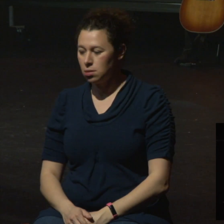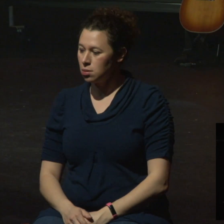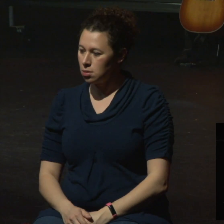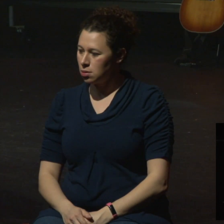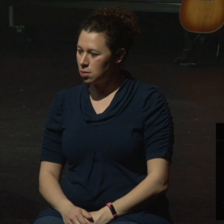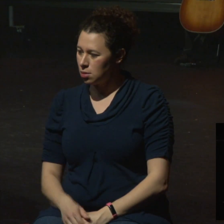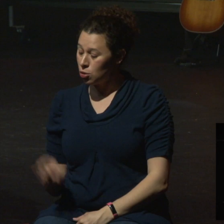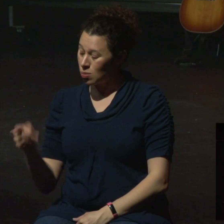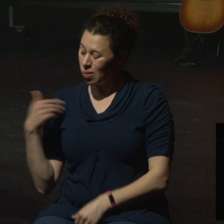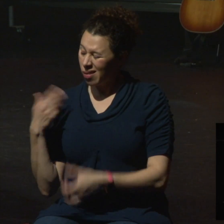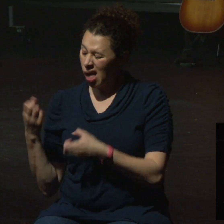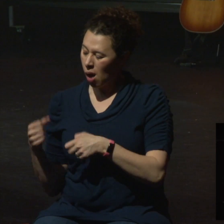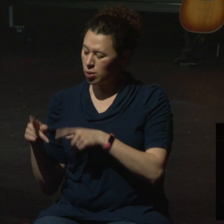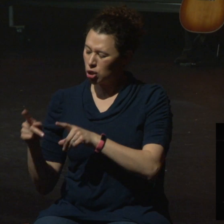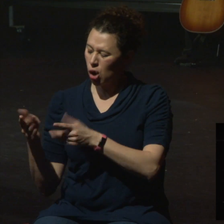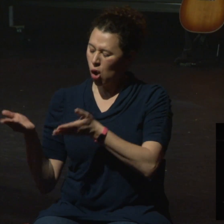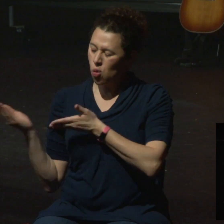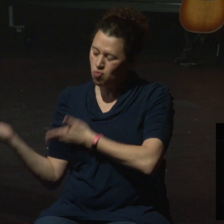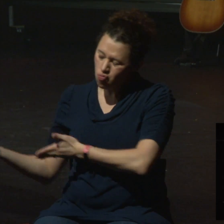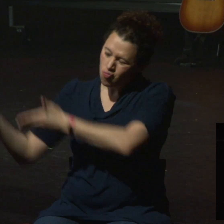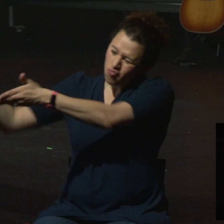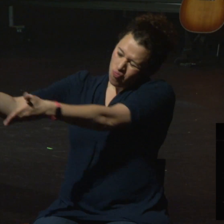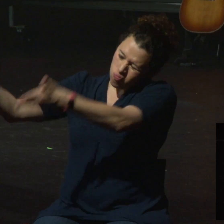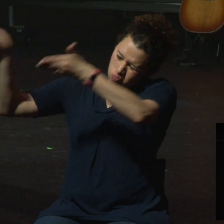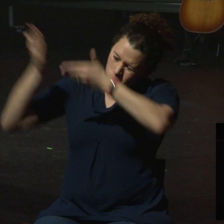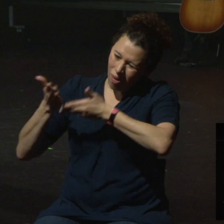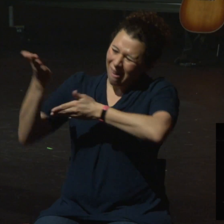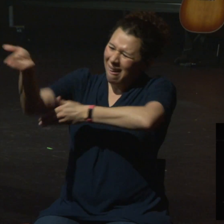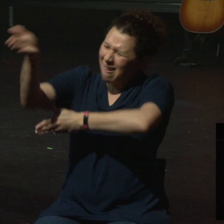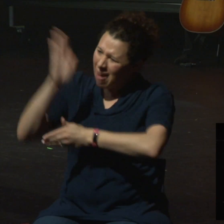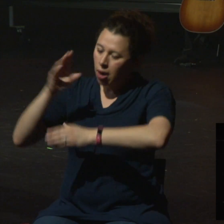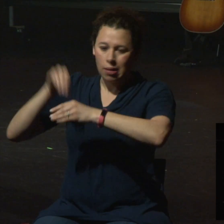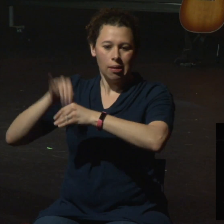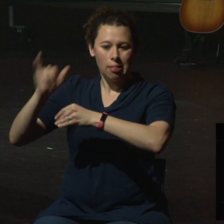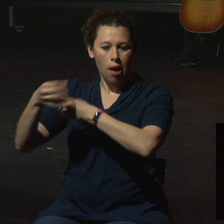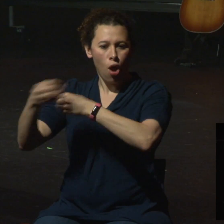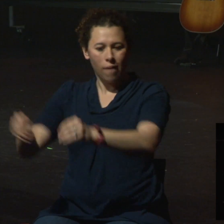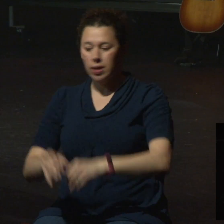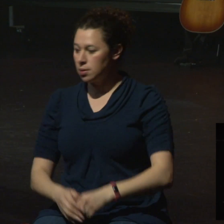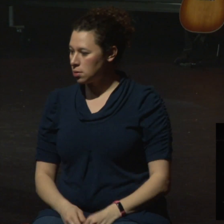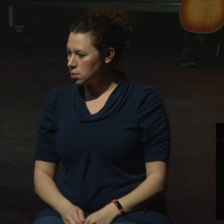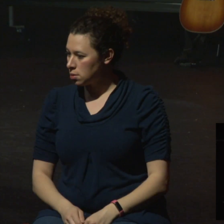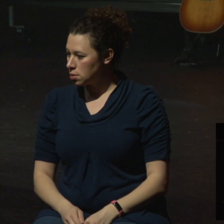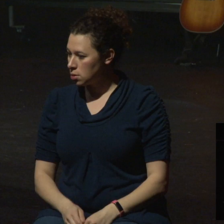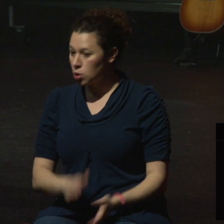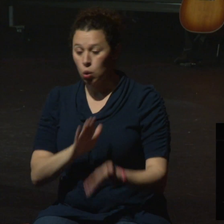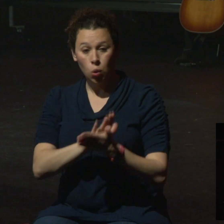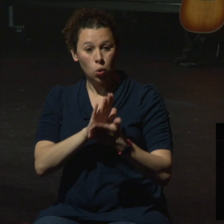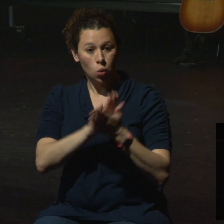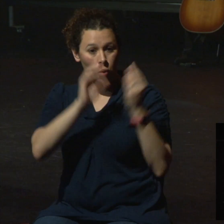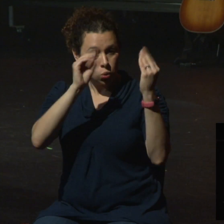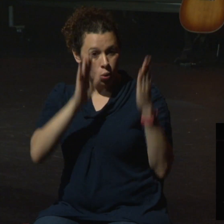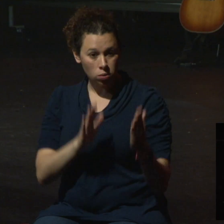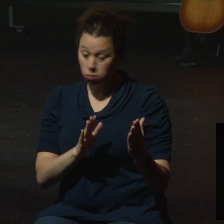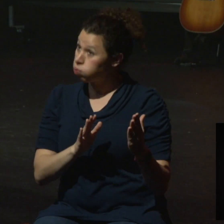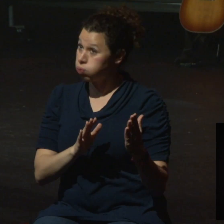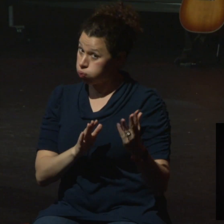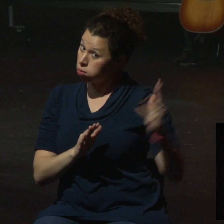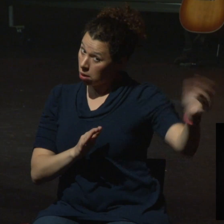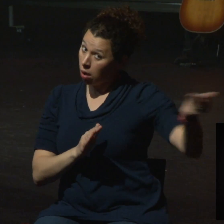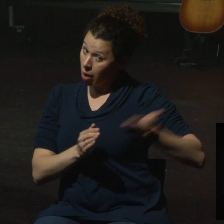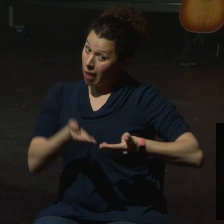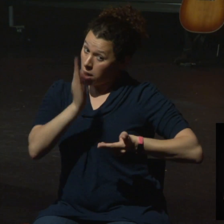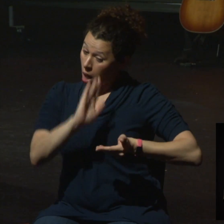You got the opportunity to bring the presence of God in that office. Well, I'm just a school teacher. You better invite the presence of God